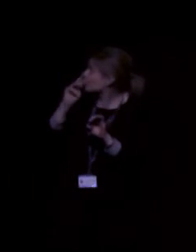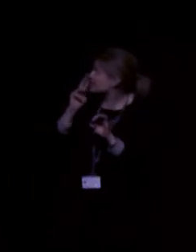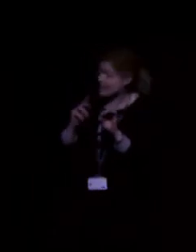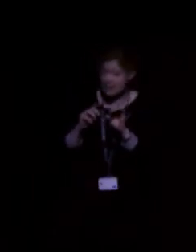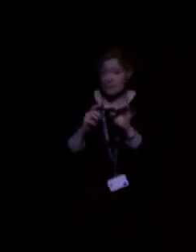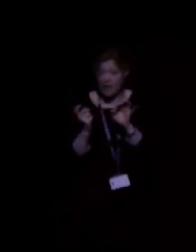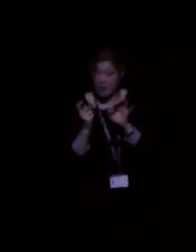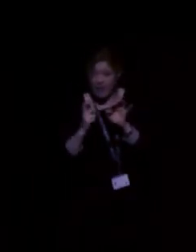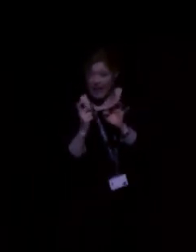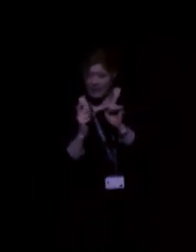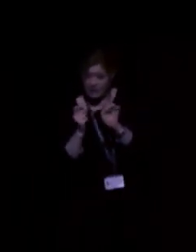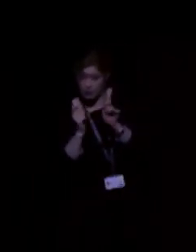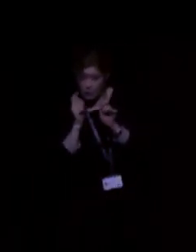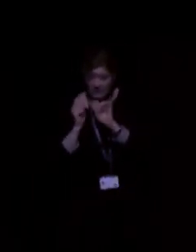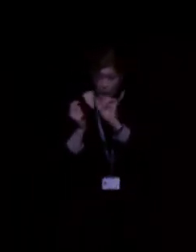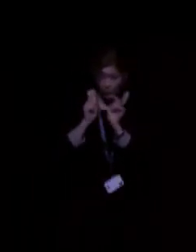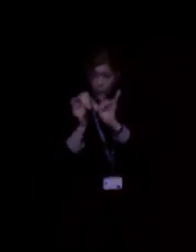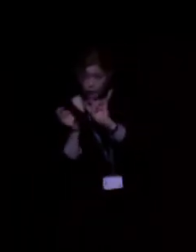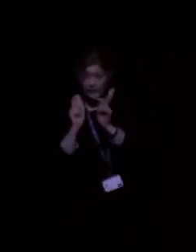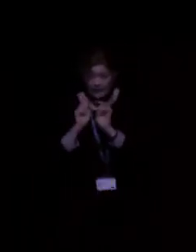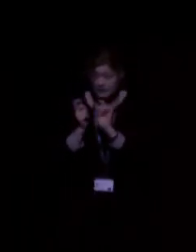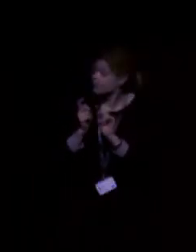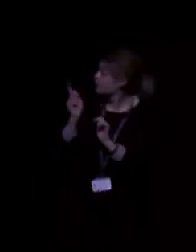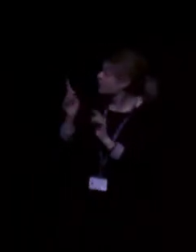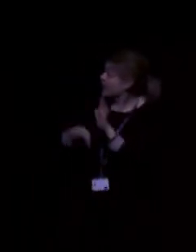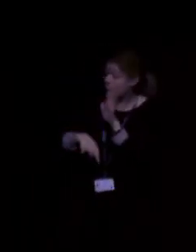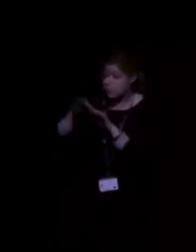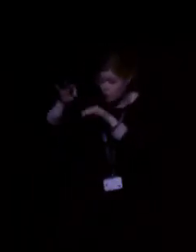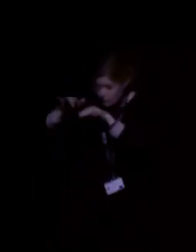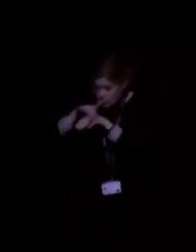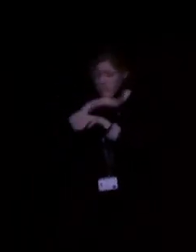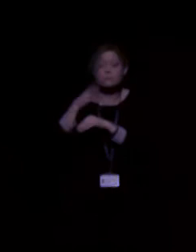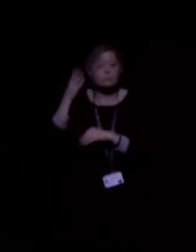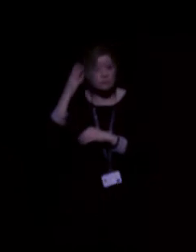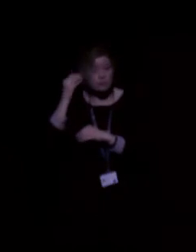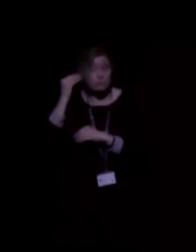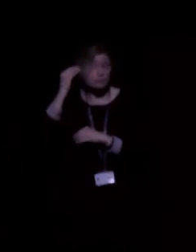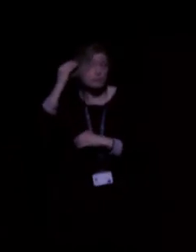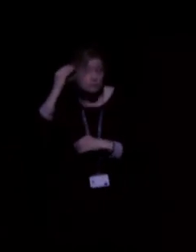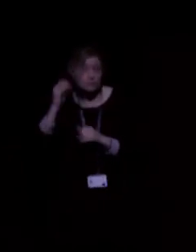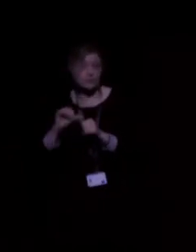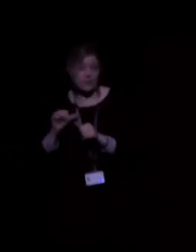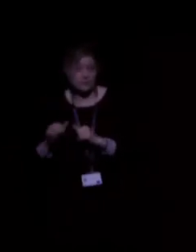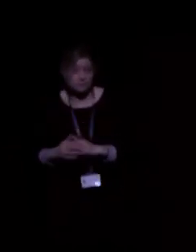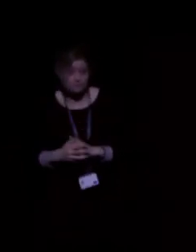whole system's moving, and we've had a significant improvement in the conductive hearing loss.